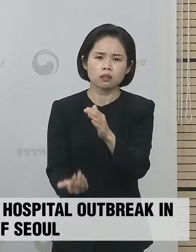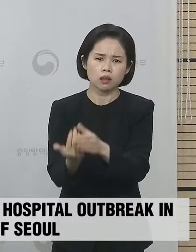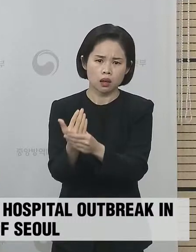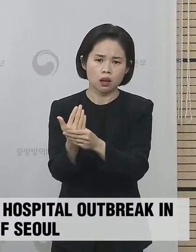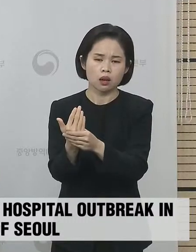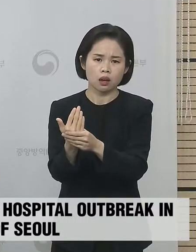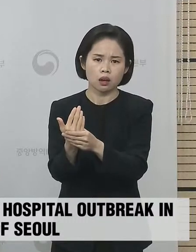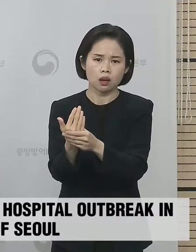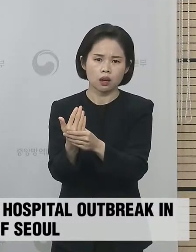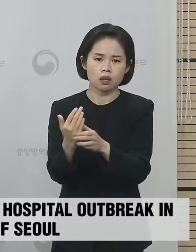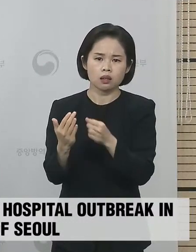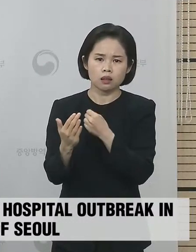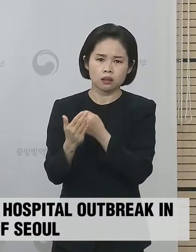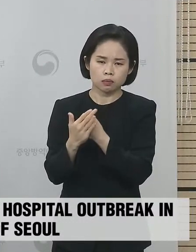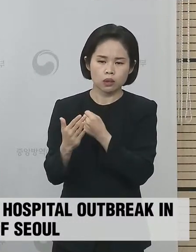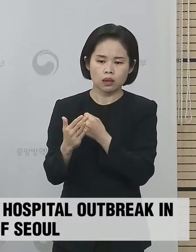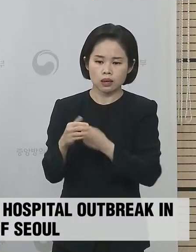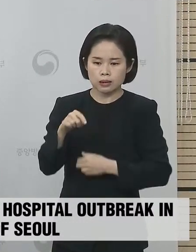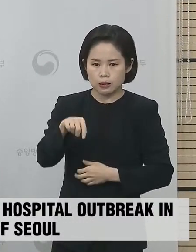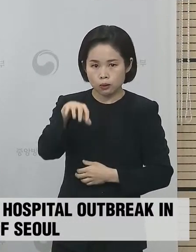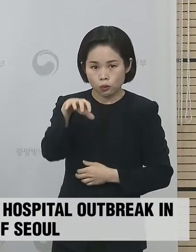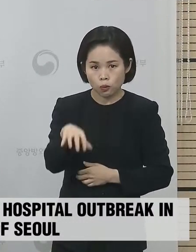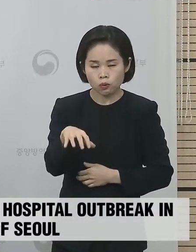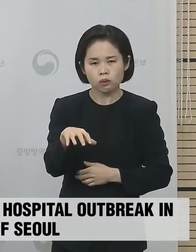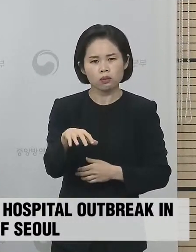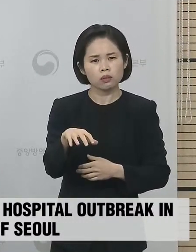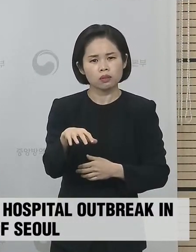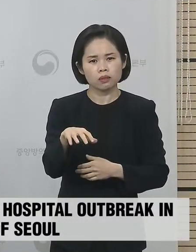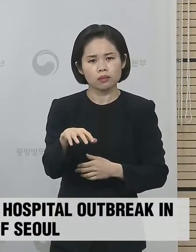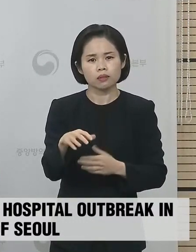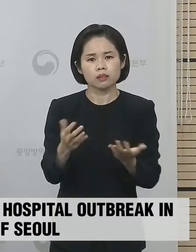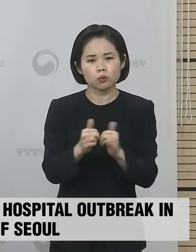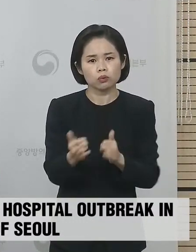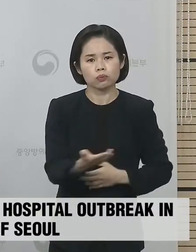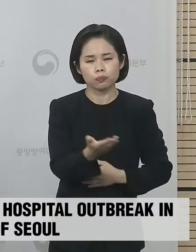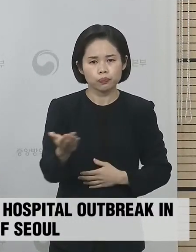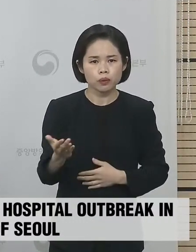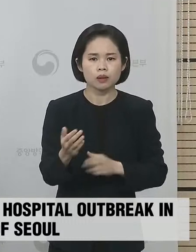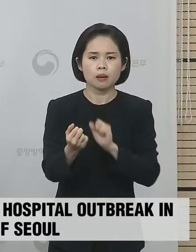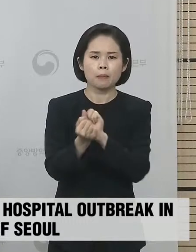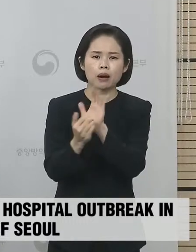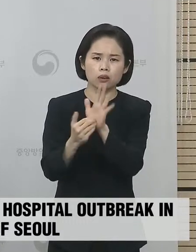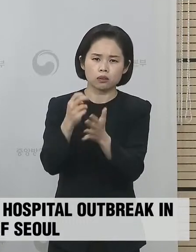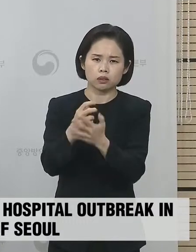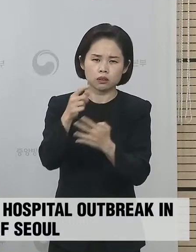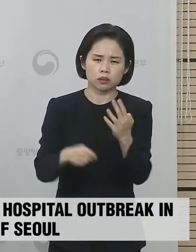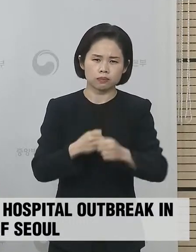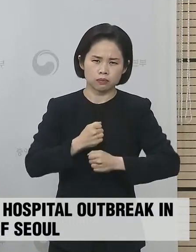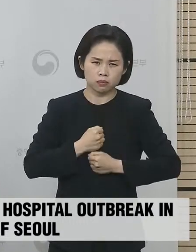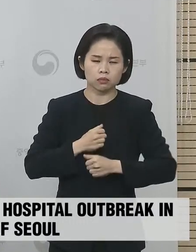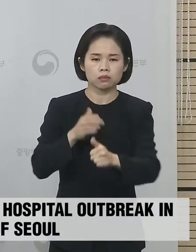hospitals, and rehab hospitals as well. So we would like to continue to highlight the importance of complying with